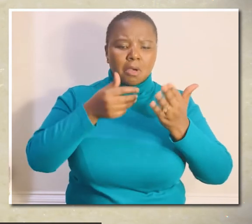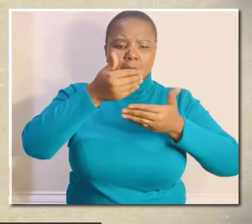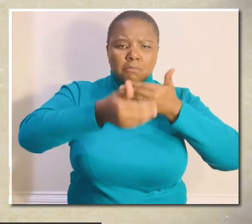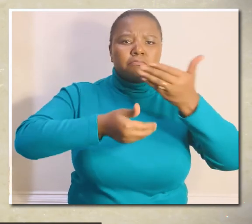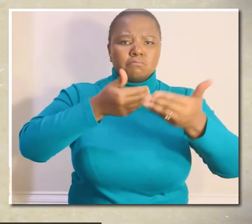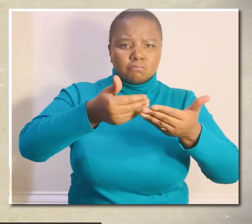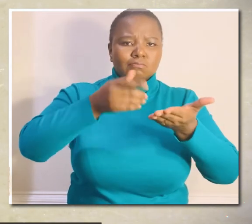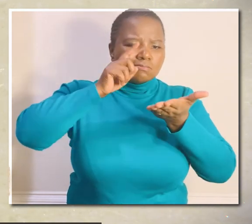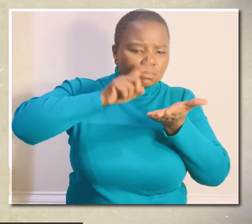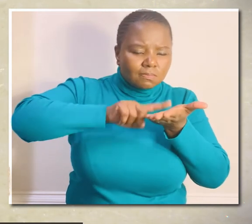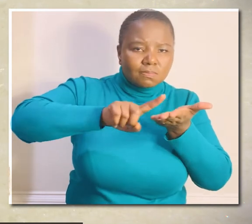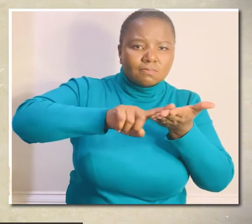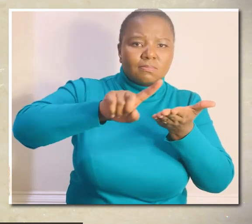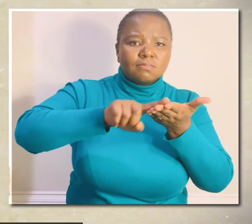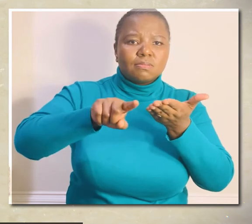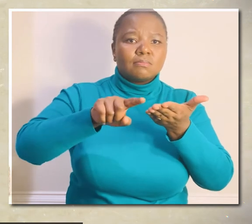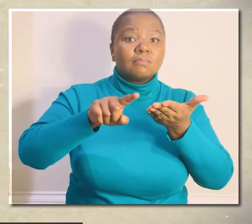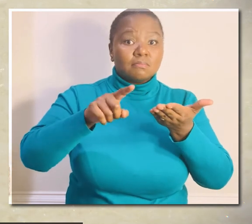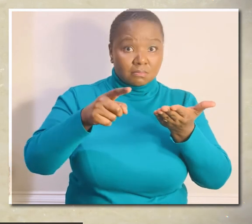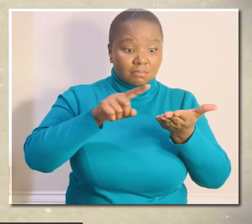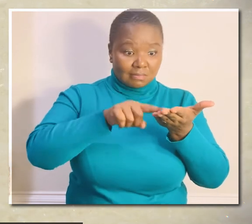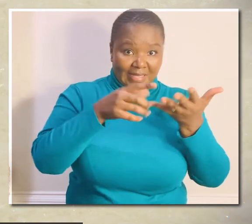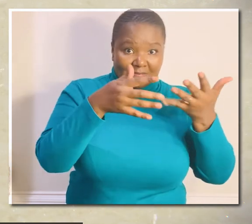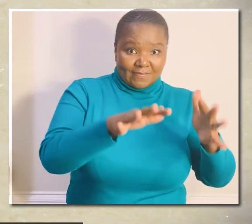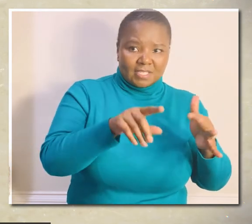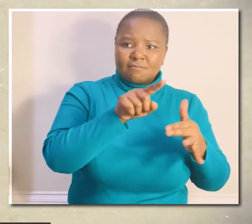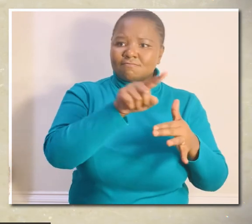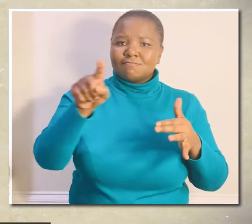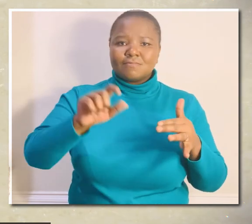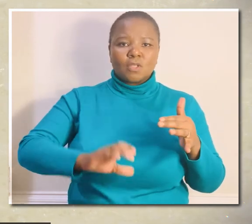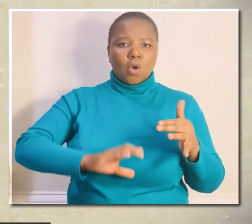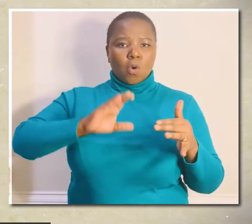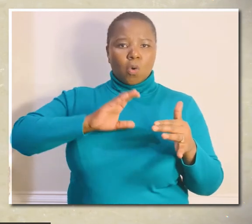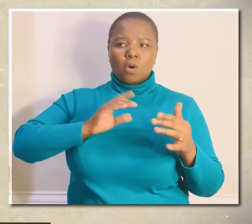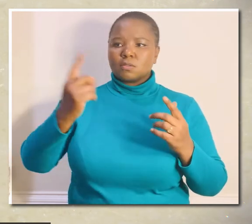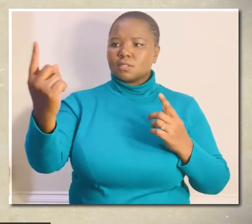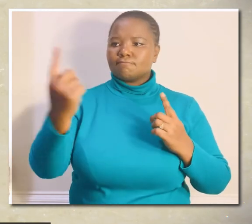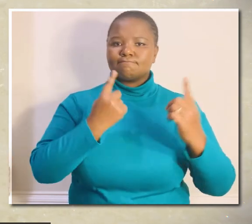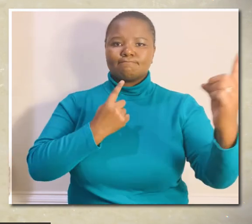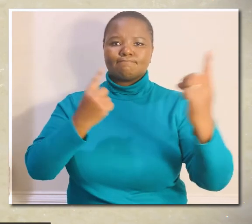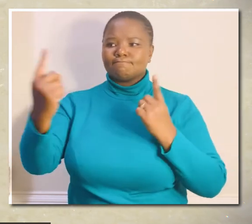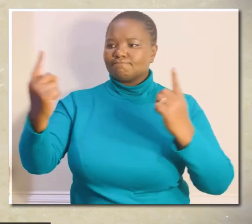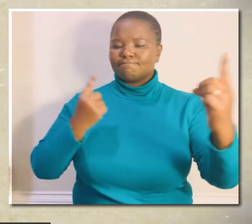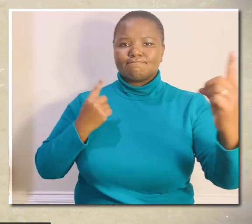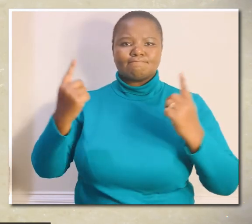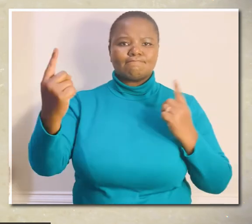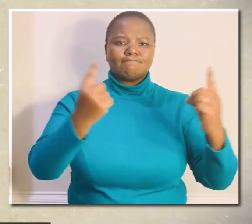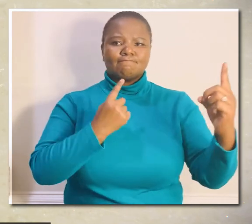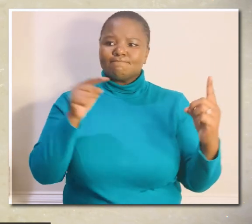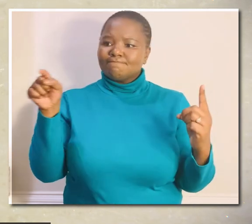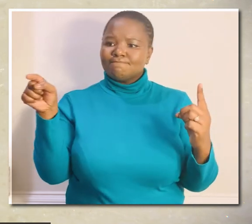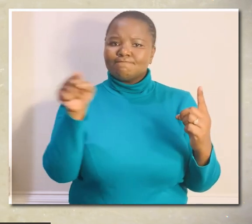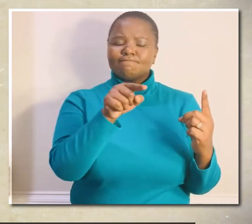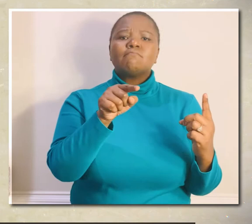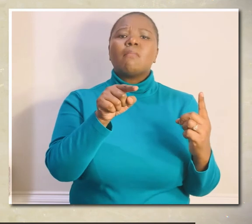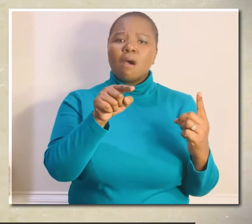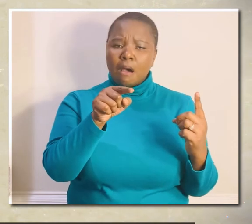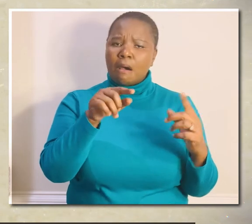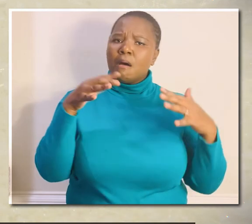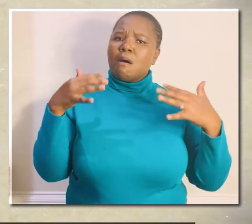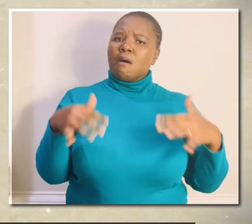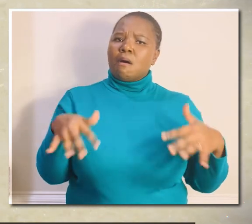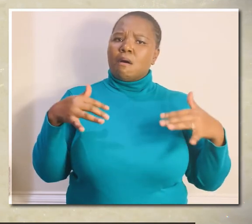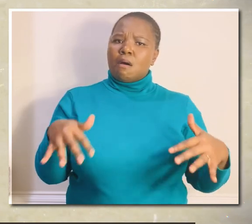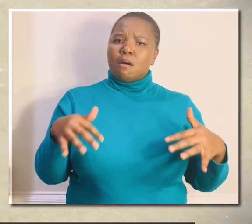But I think the best feedback I got was from CODAS themselves. CODAS who told me, CODAS who told me, you